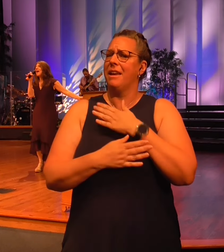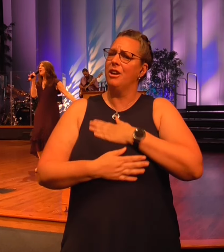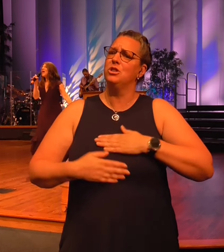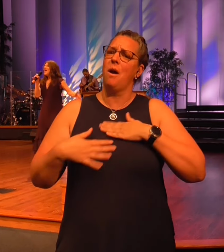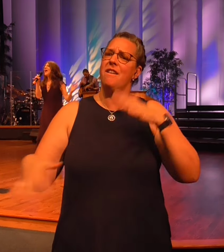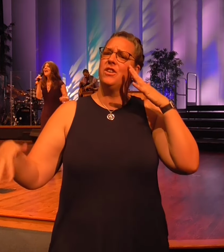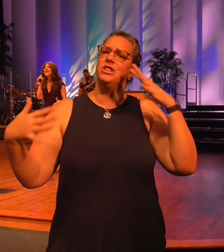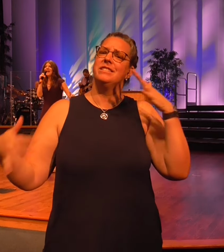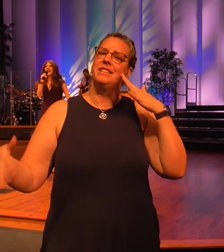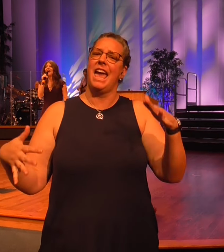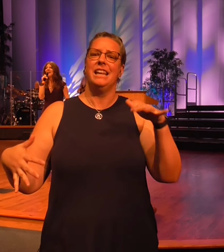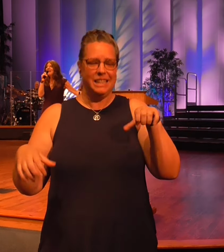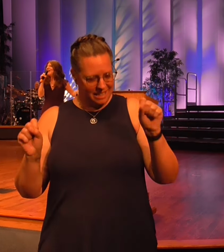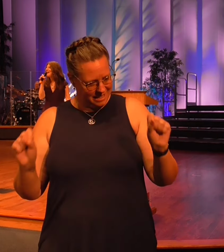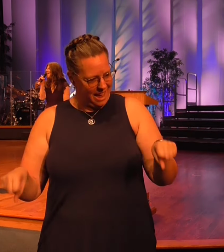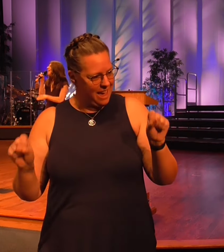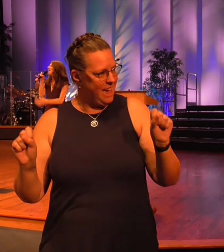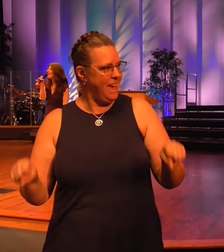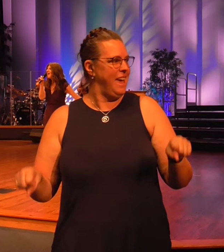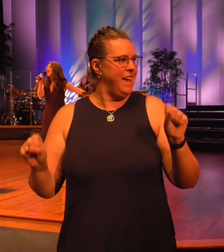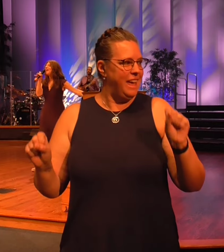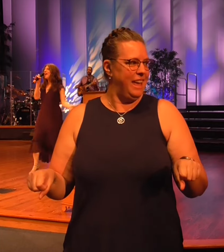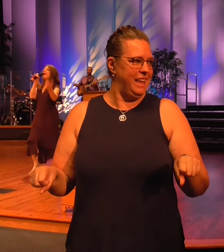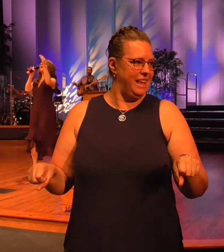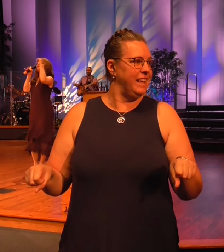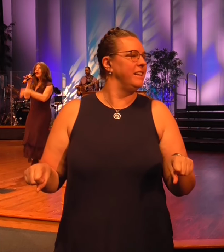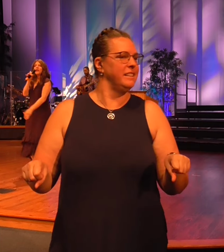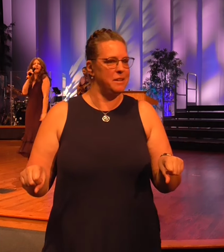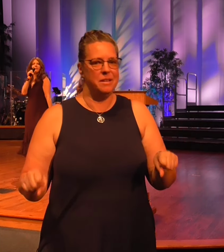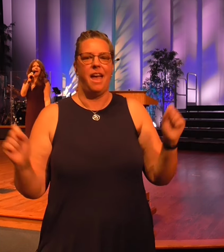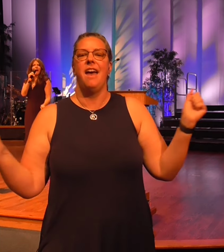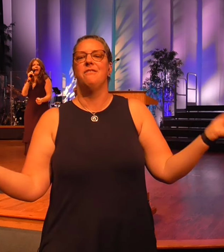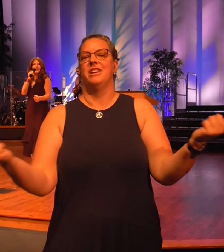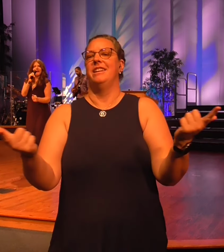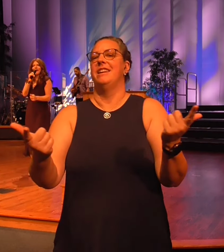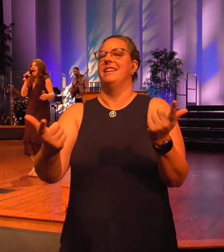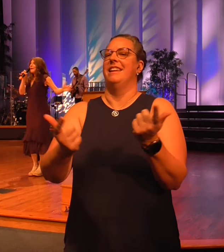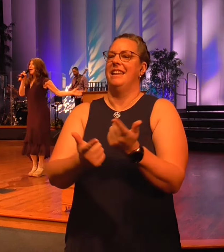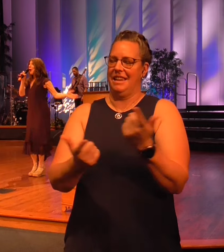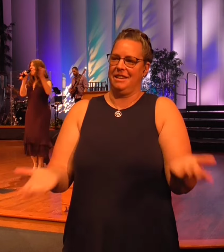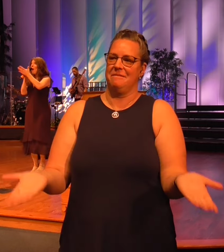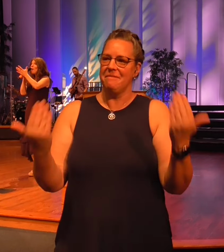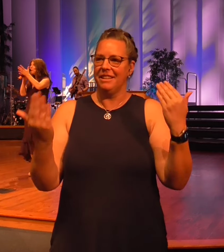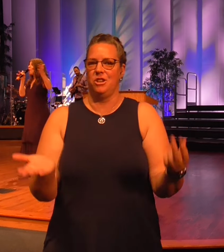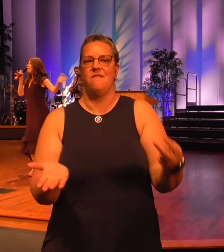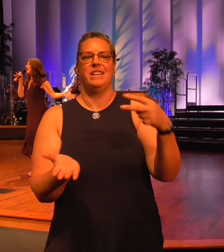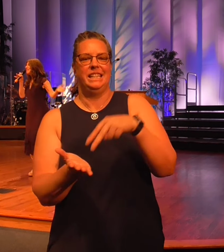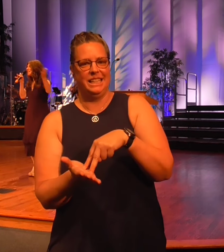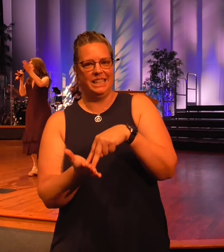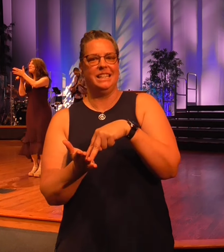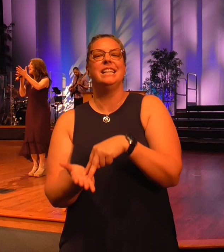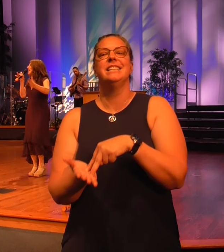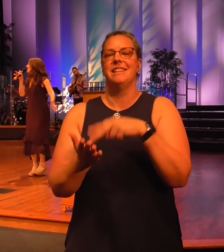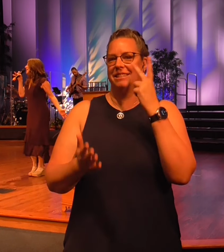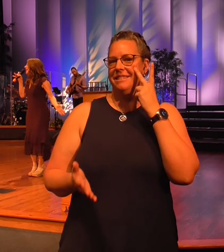joyful sound. Hey, hey, hey. Everybody, get up on your